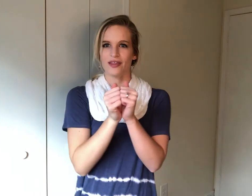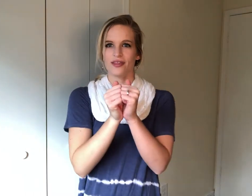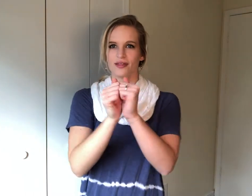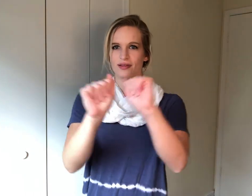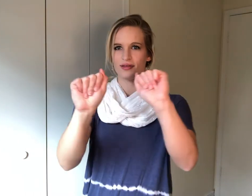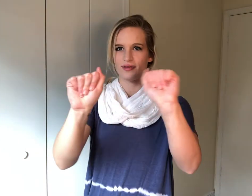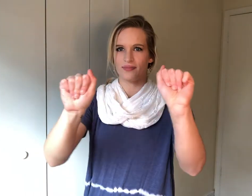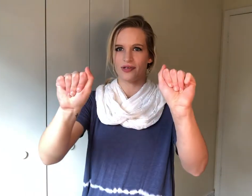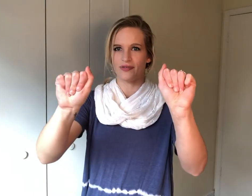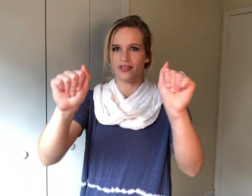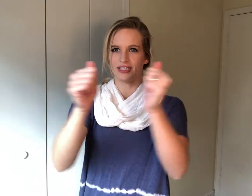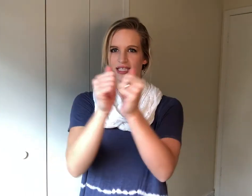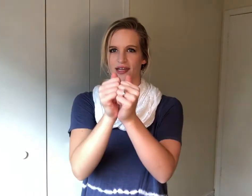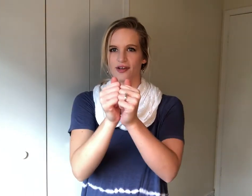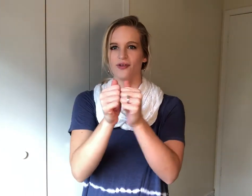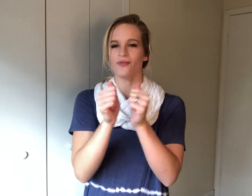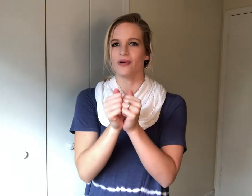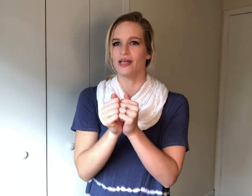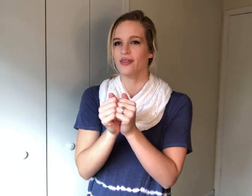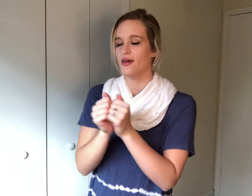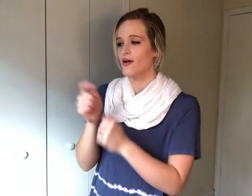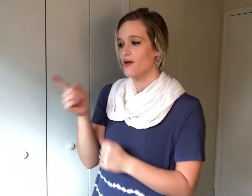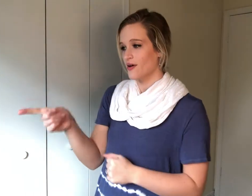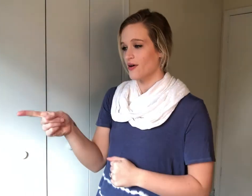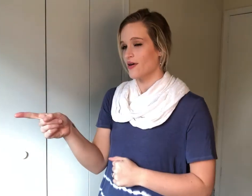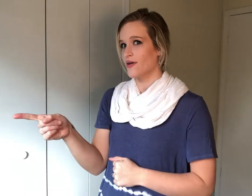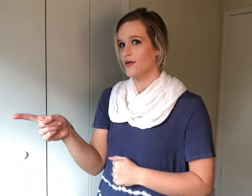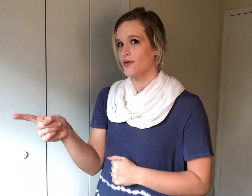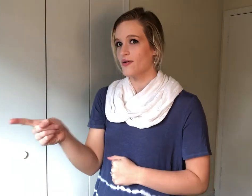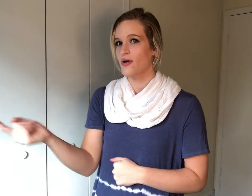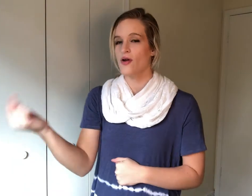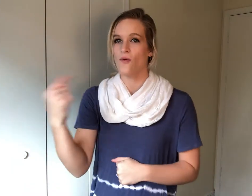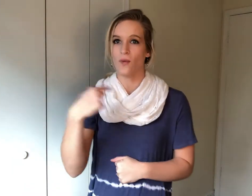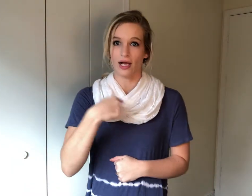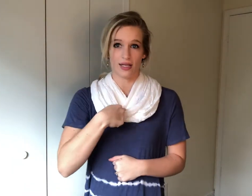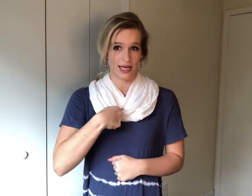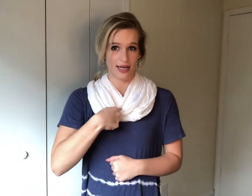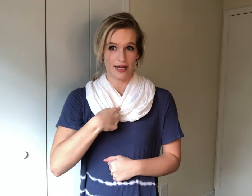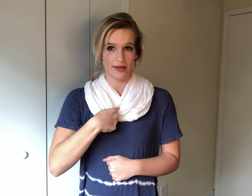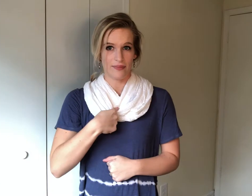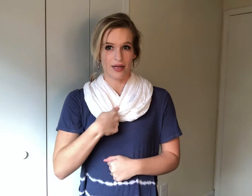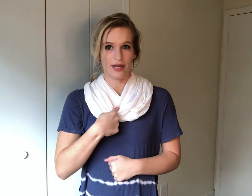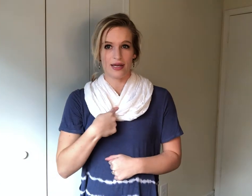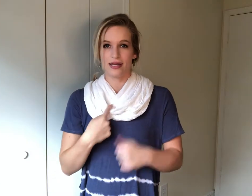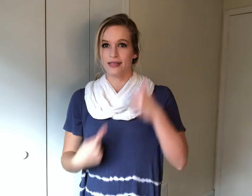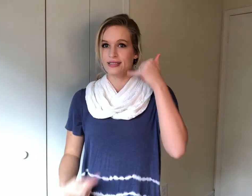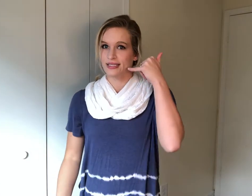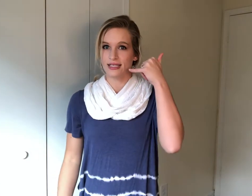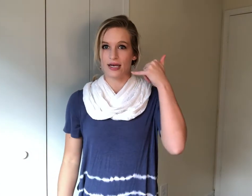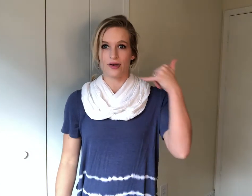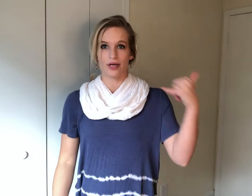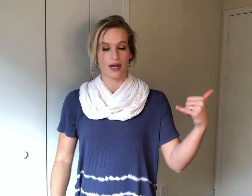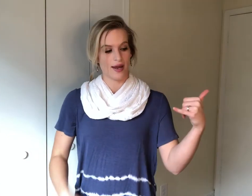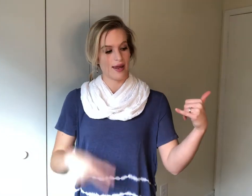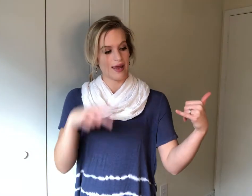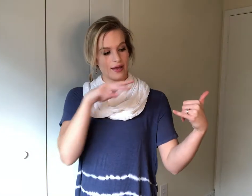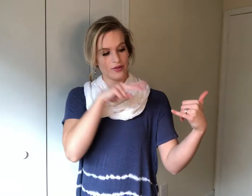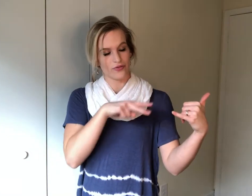put your fists together with her well I'm staring at the